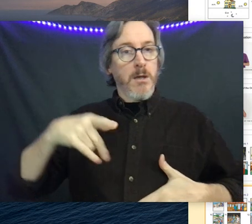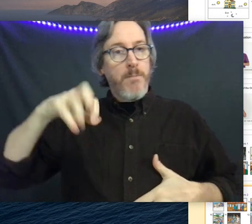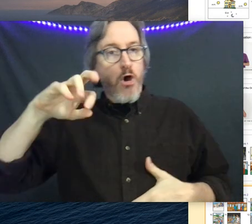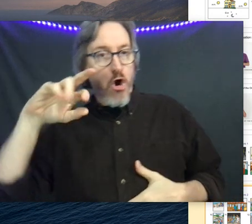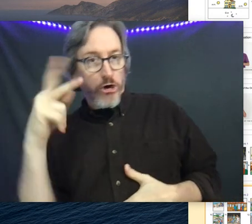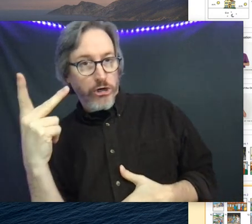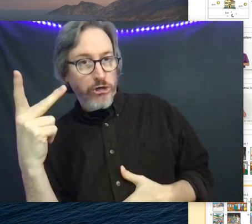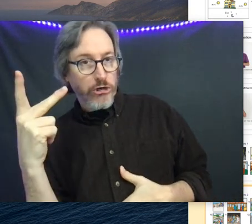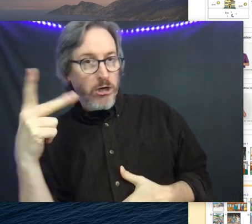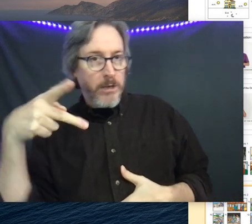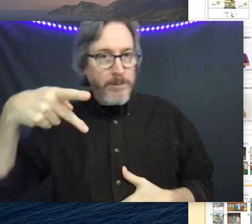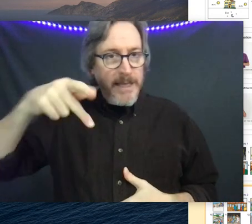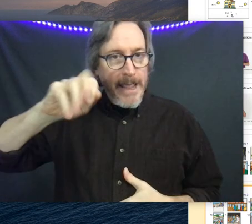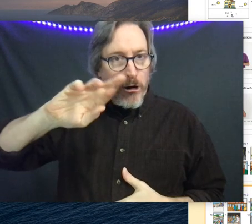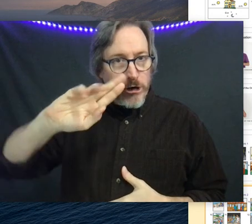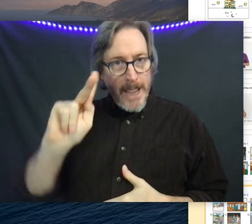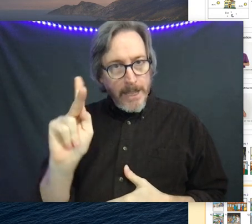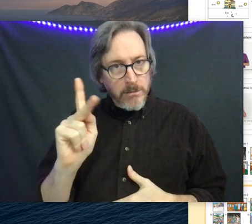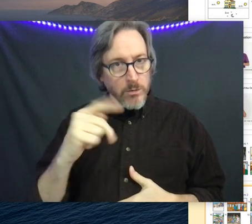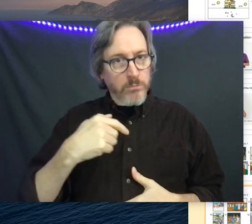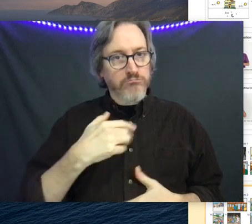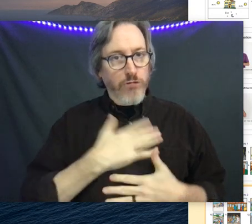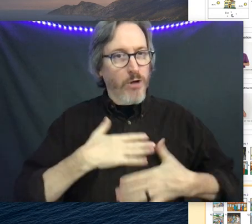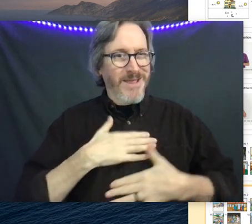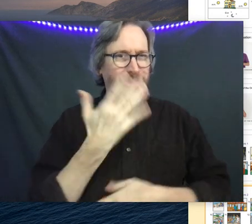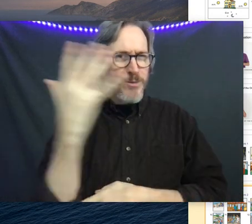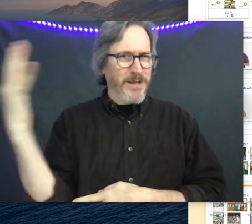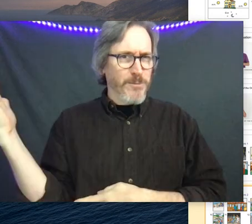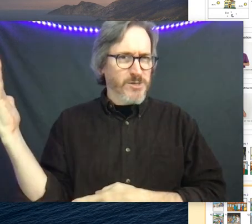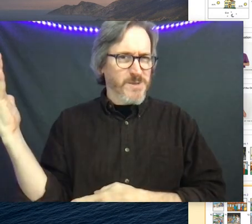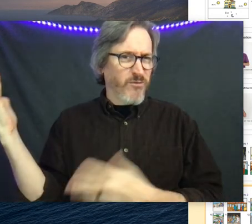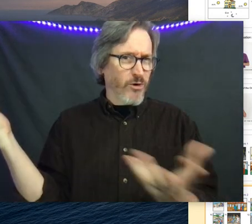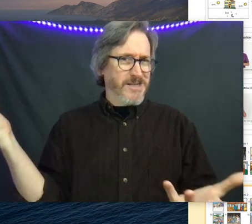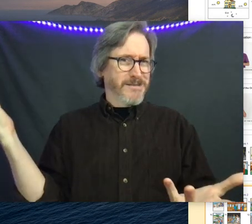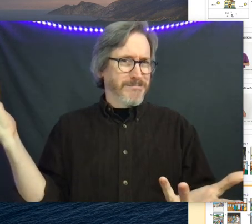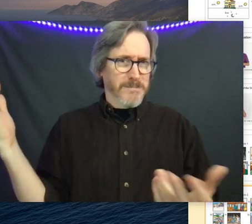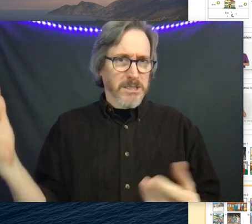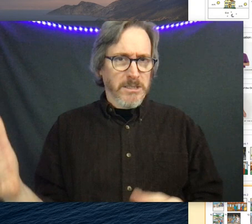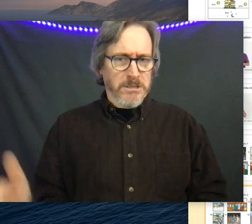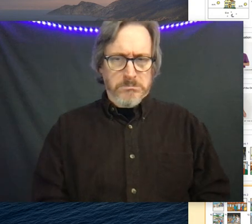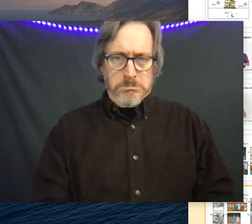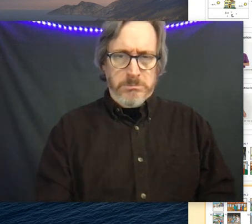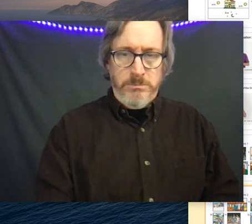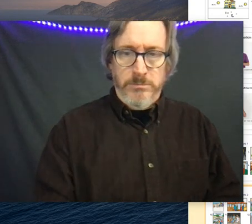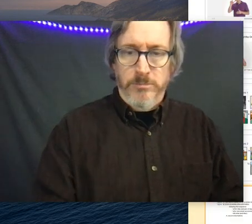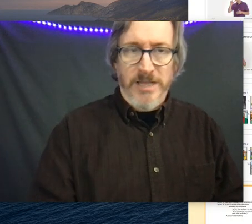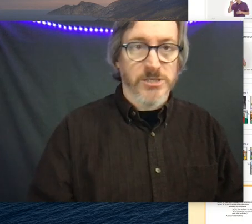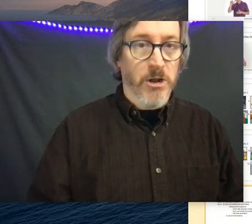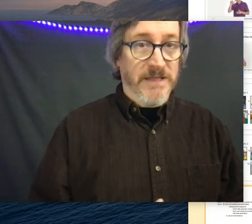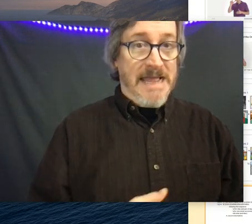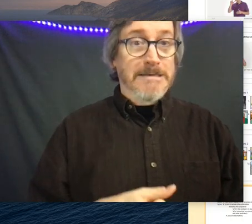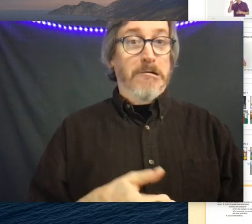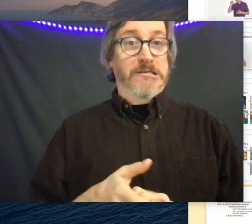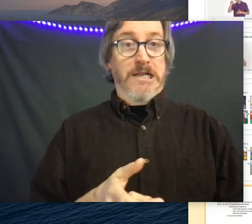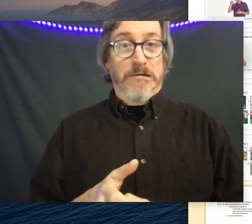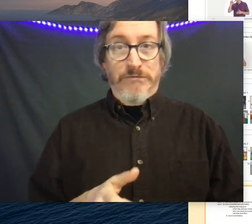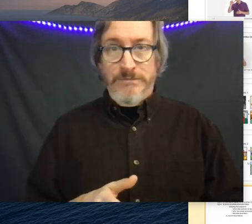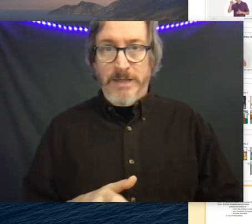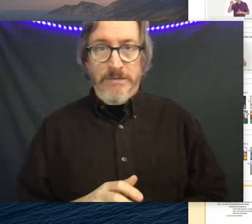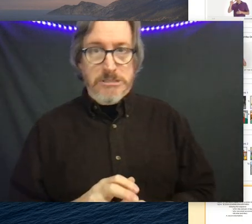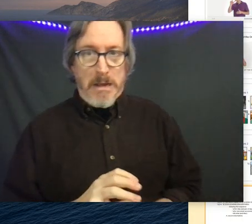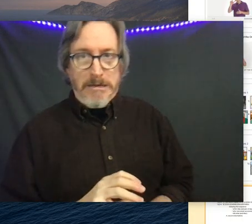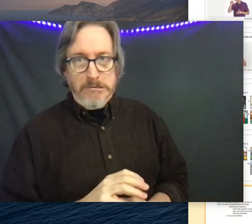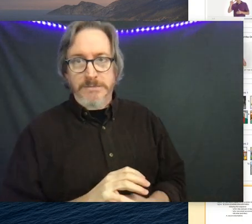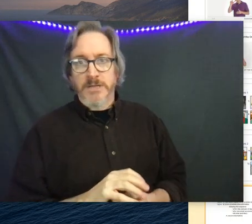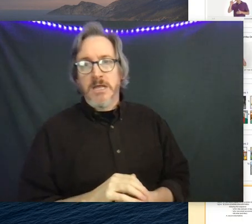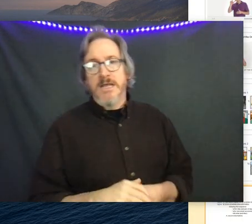Amusement park, Park. Wouldn't be an amusement forest. That's where the centaurs live